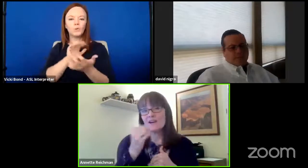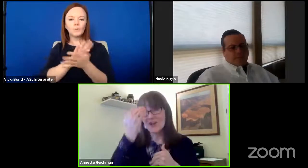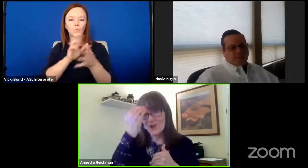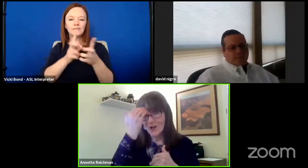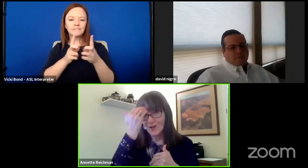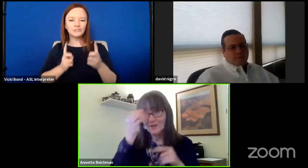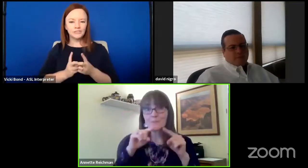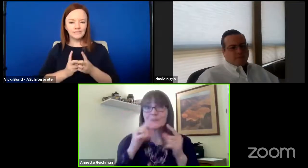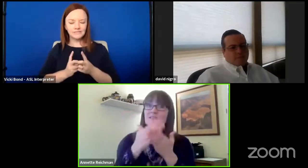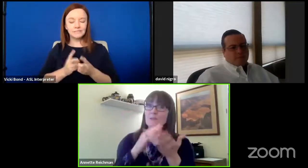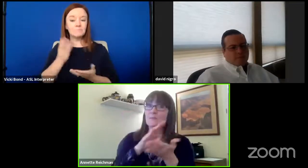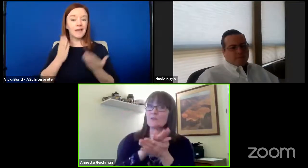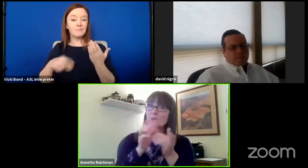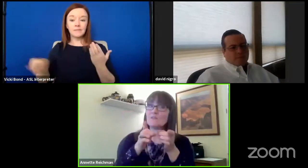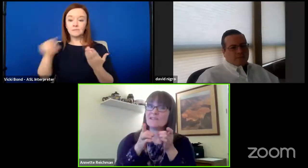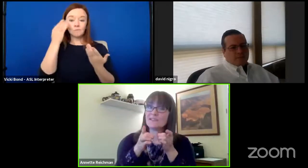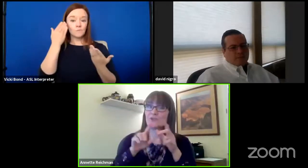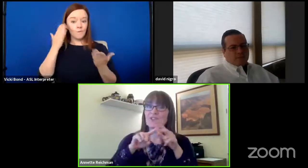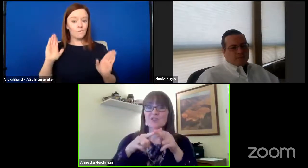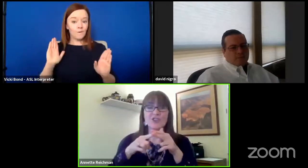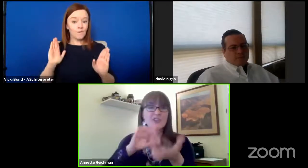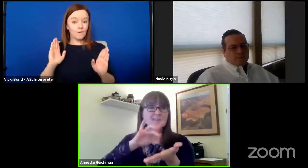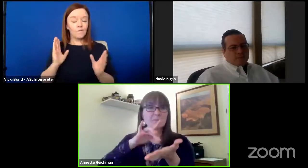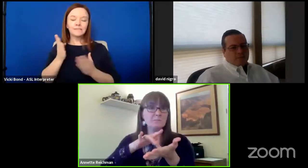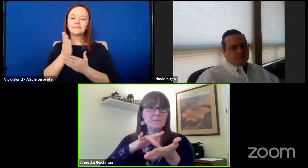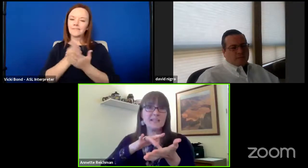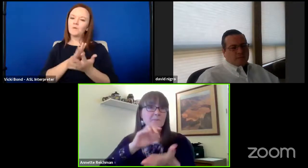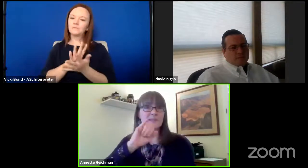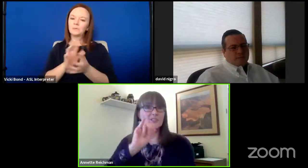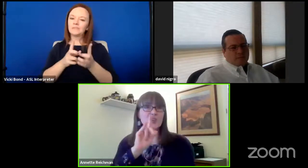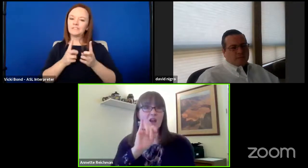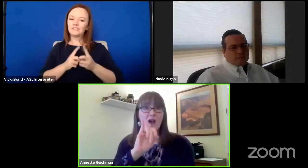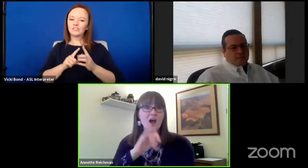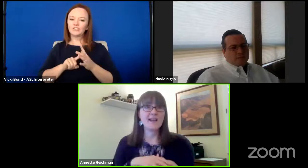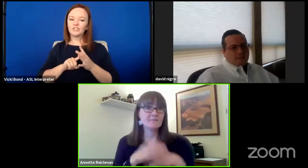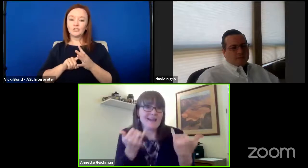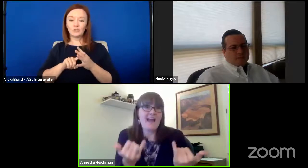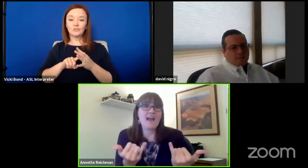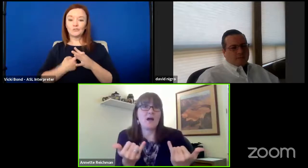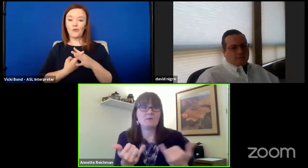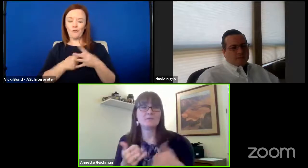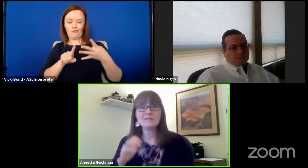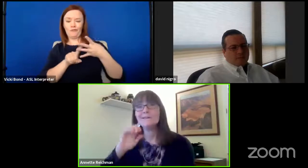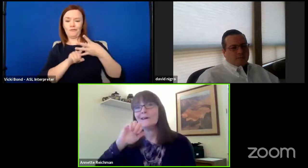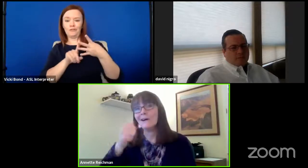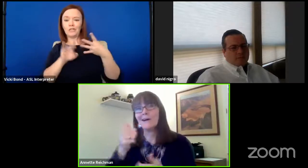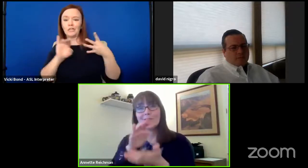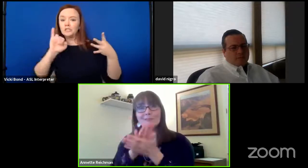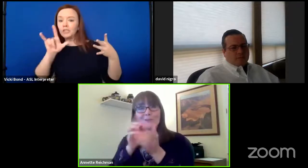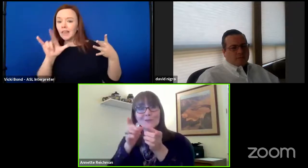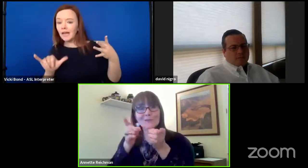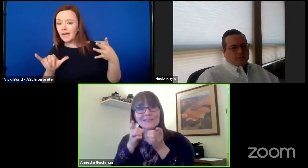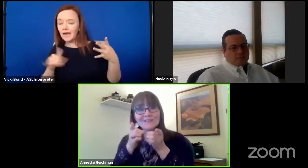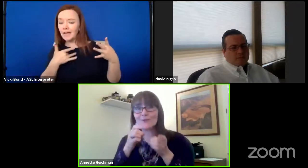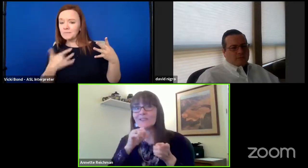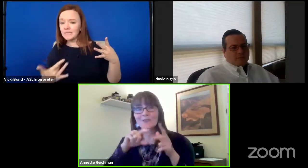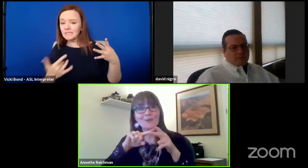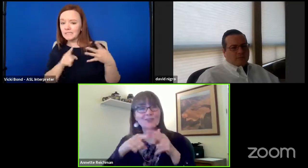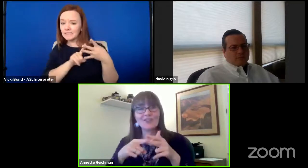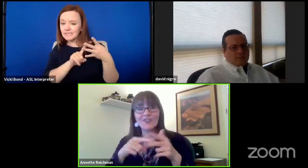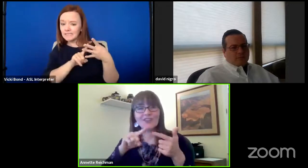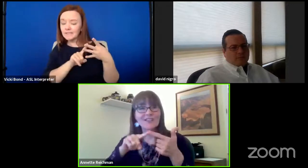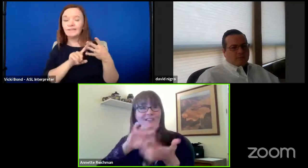you may not know, but some school districts start in mid-July. Now, other school